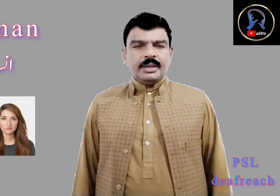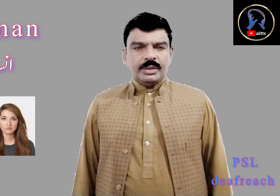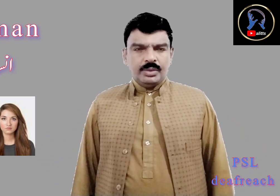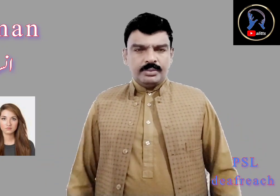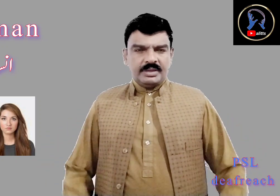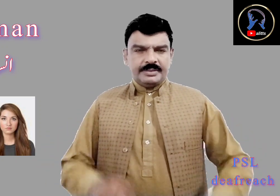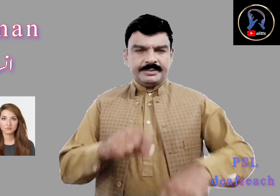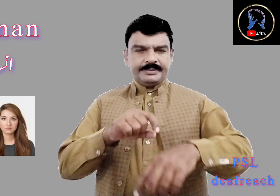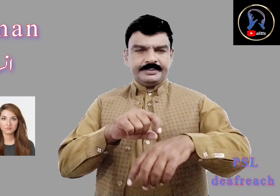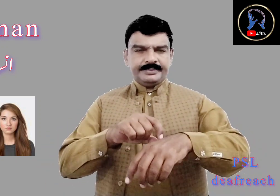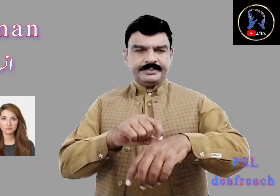human